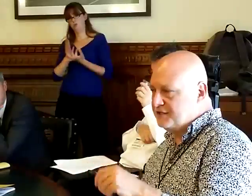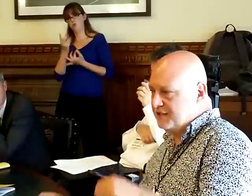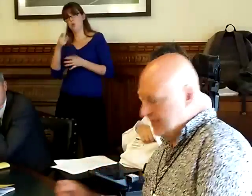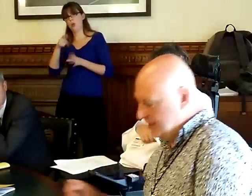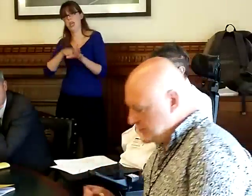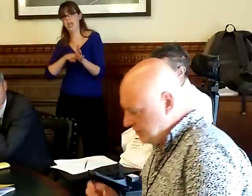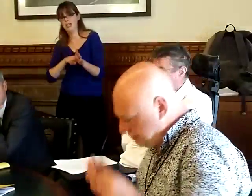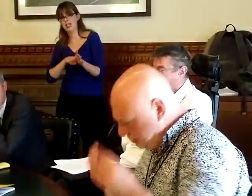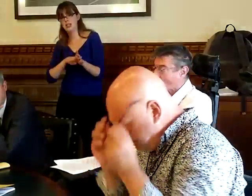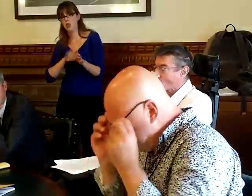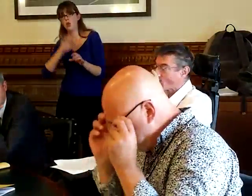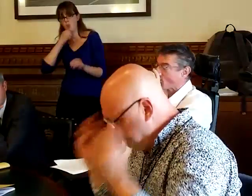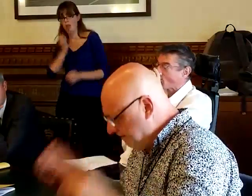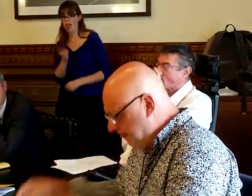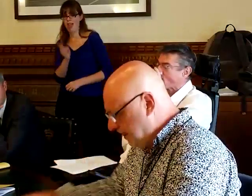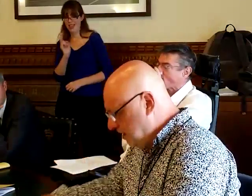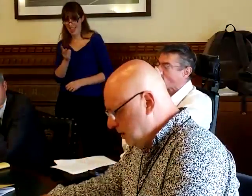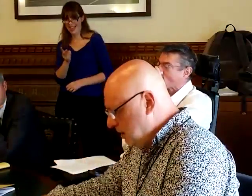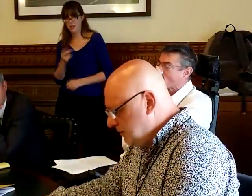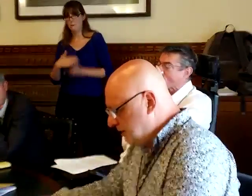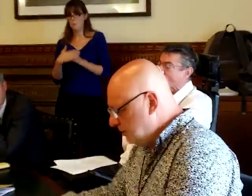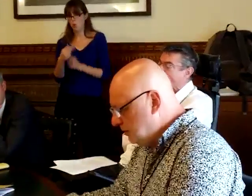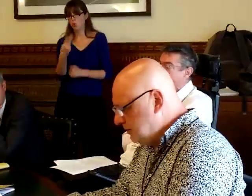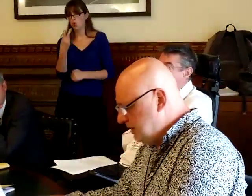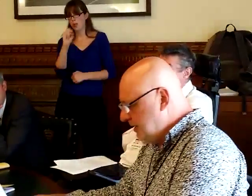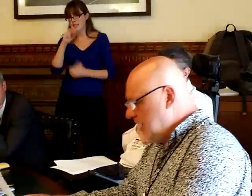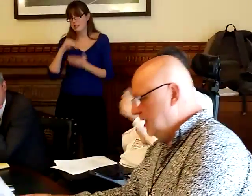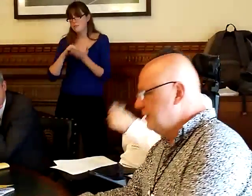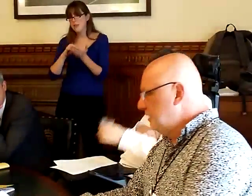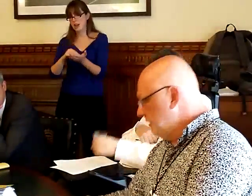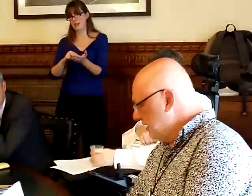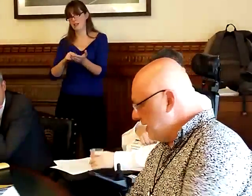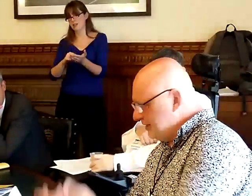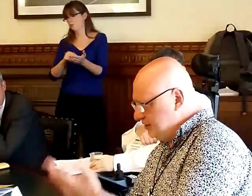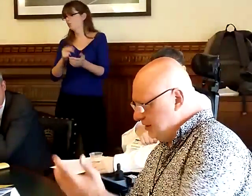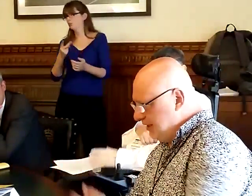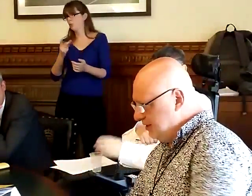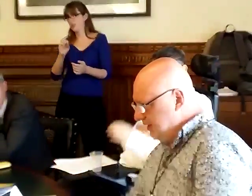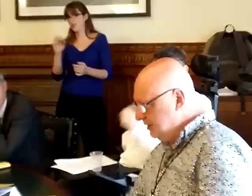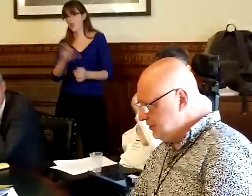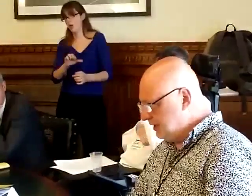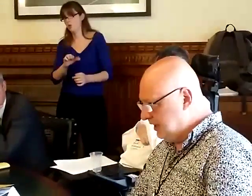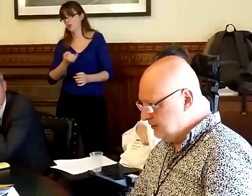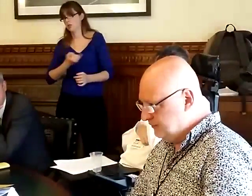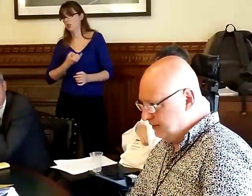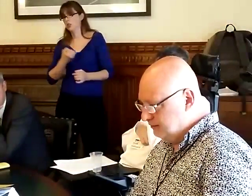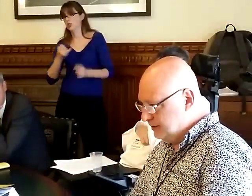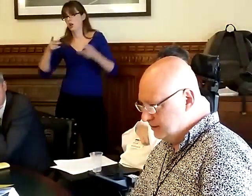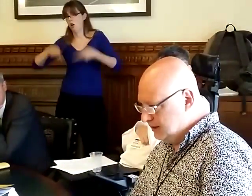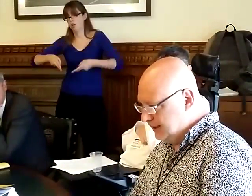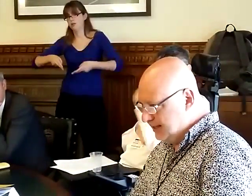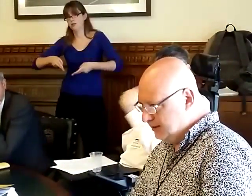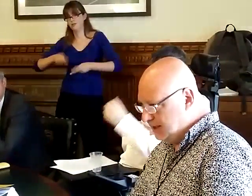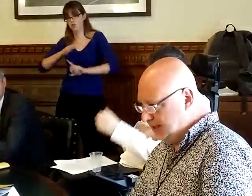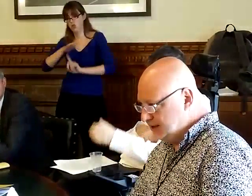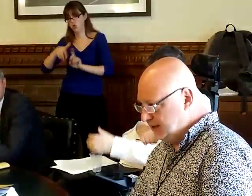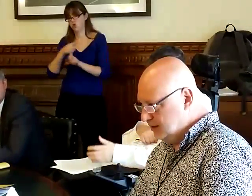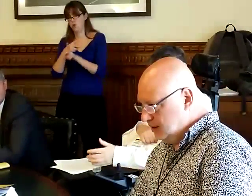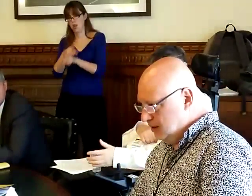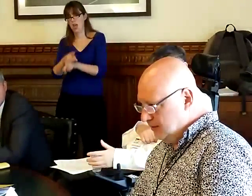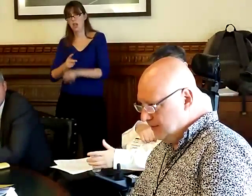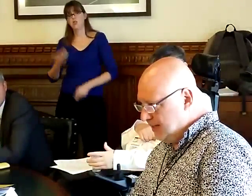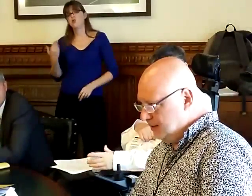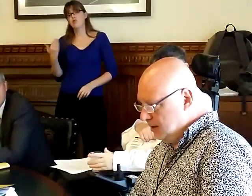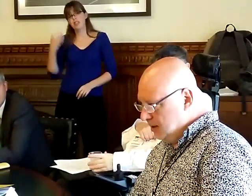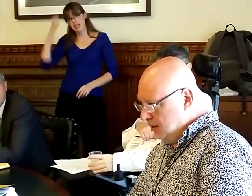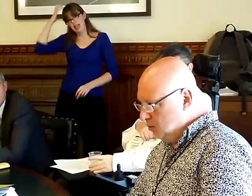of cuts just in adult social care. So you can see, and nationally, I think it was the King's Fund recently